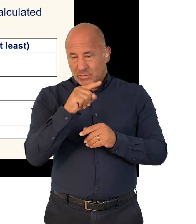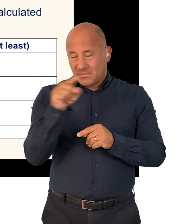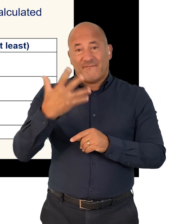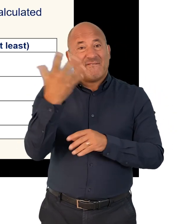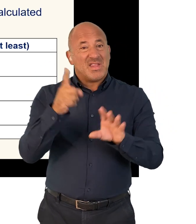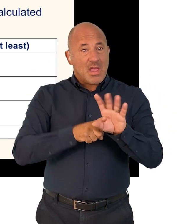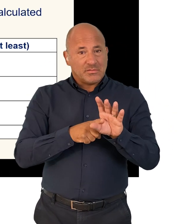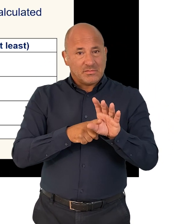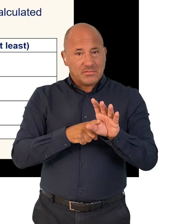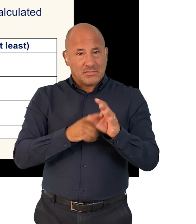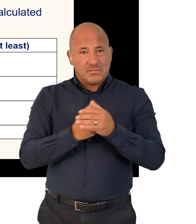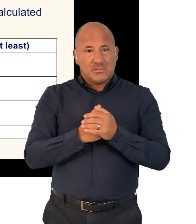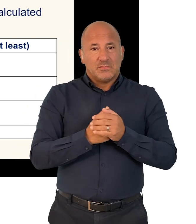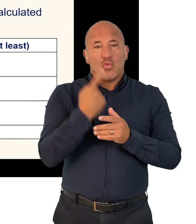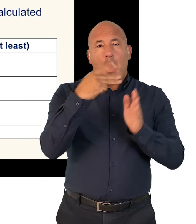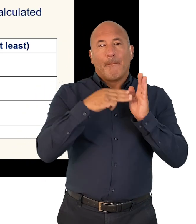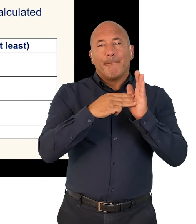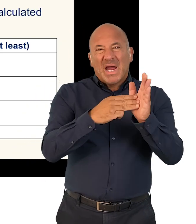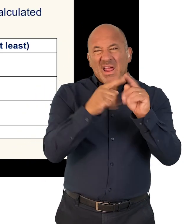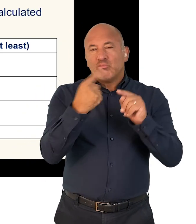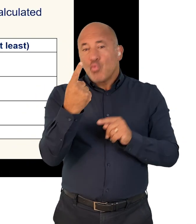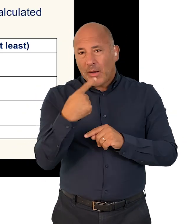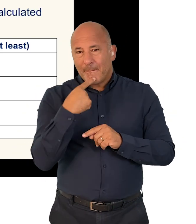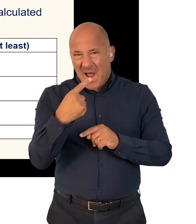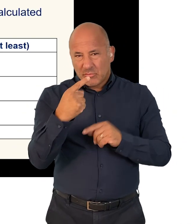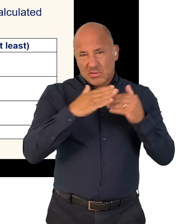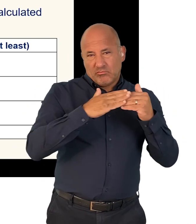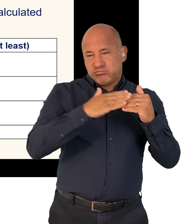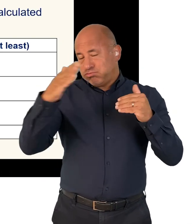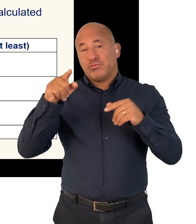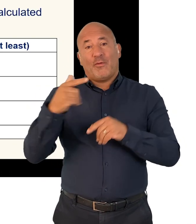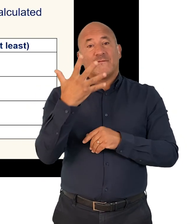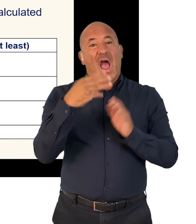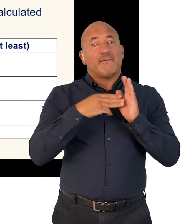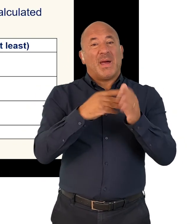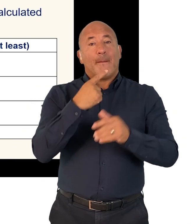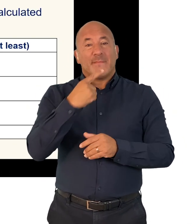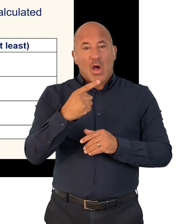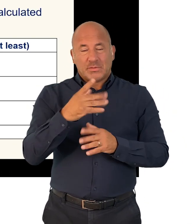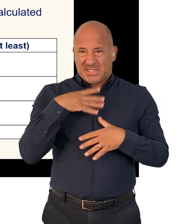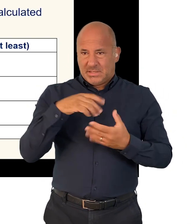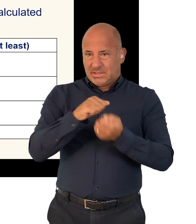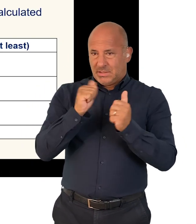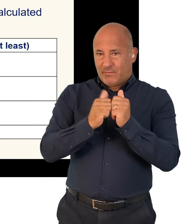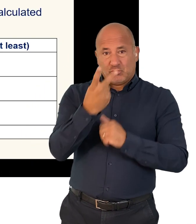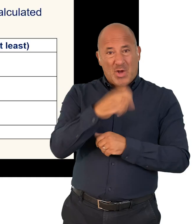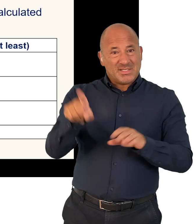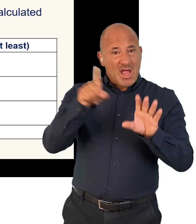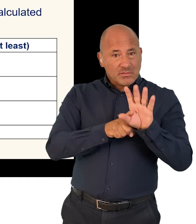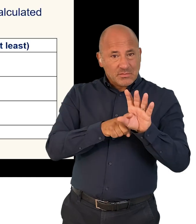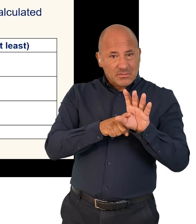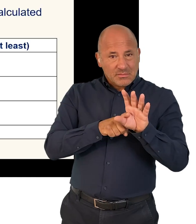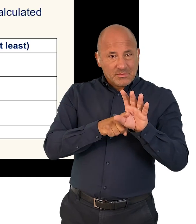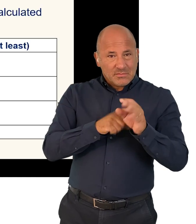is 15 years. Above £1 million and £1 and up to and including £5 million is 20